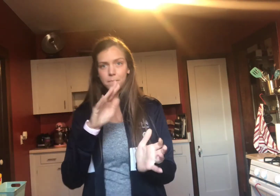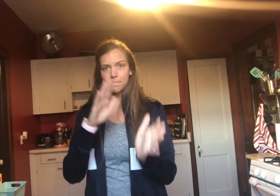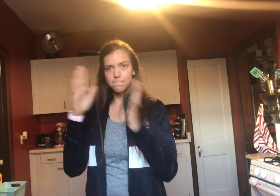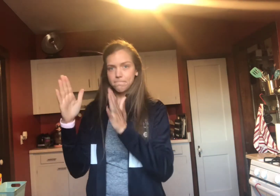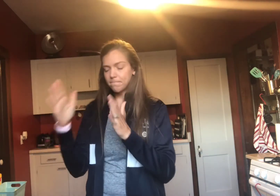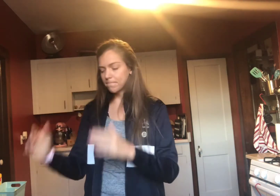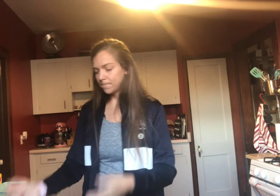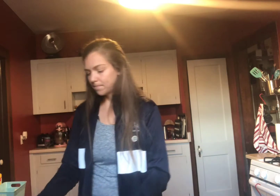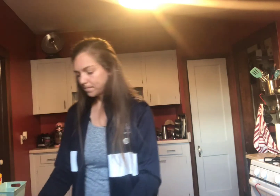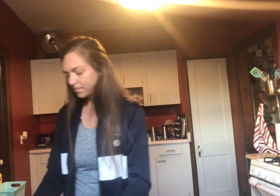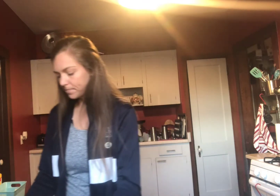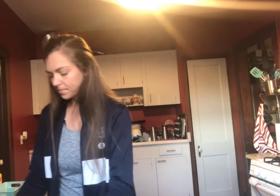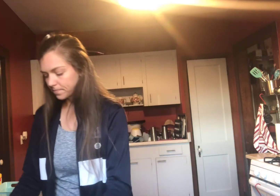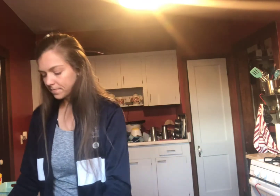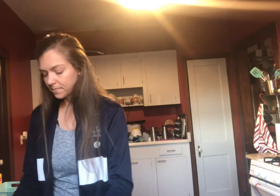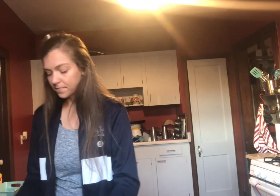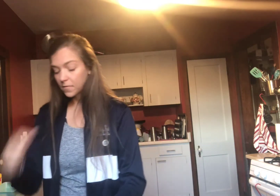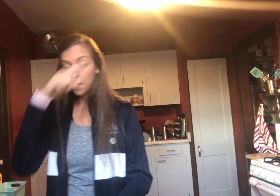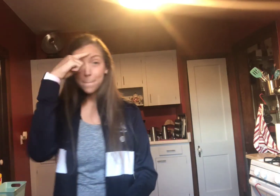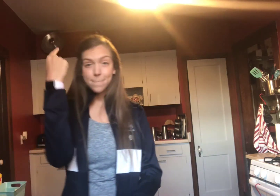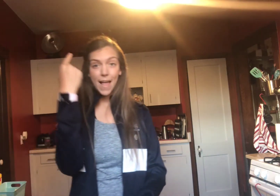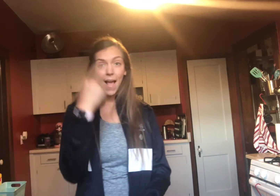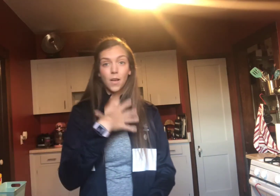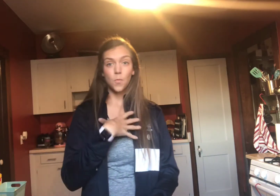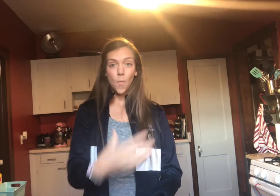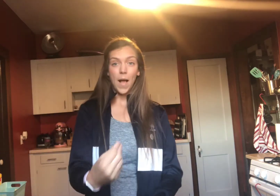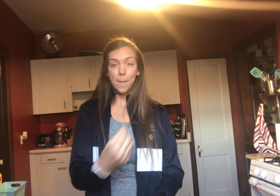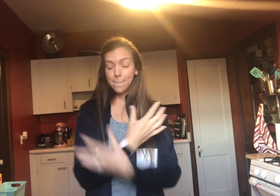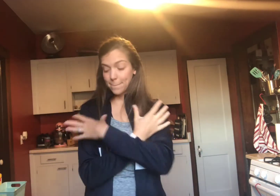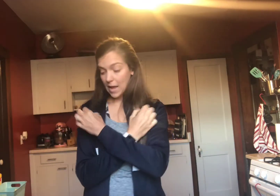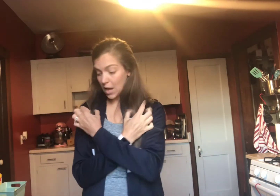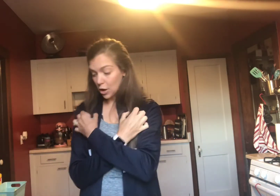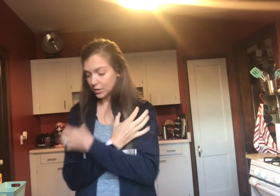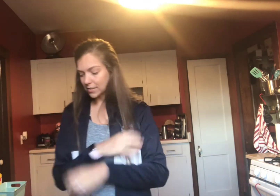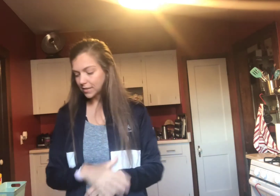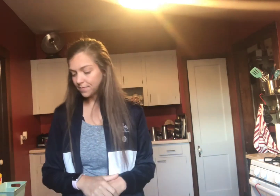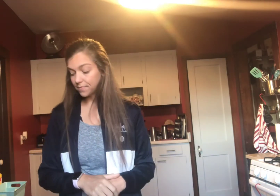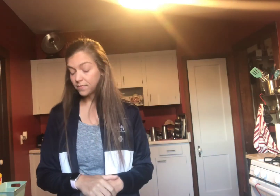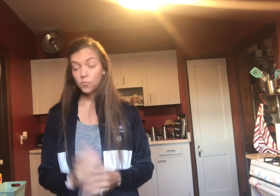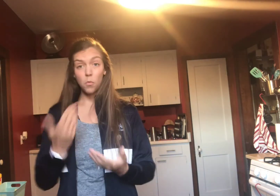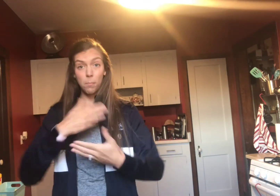All right, on to our next page.